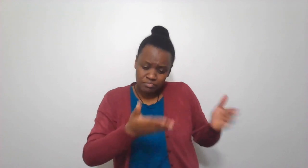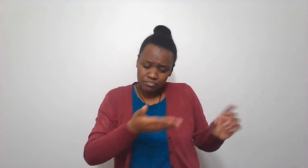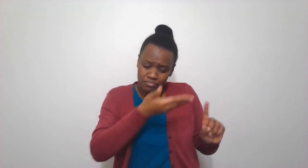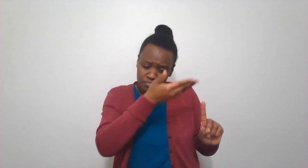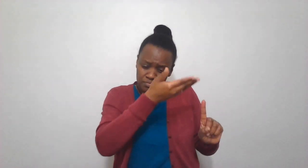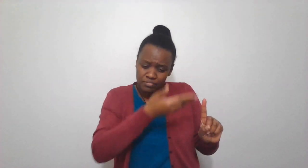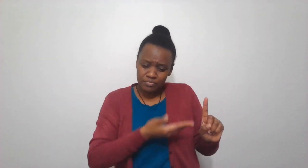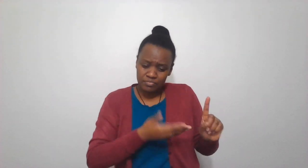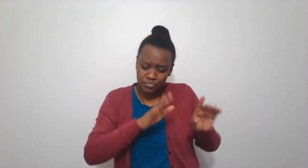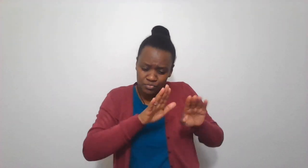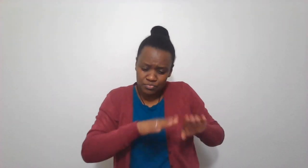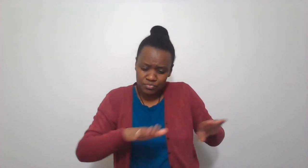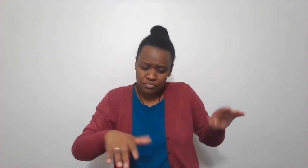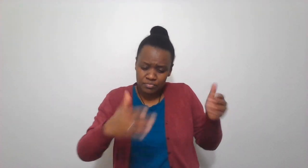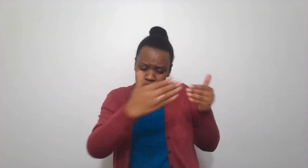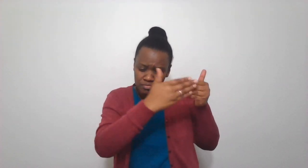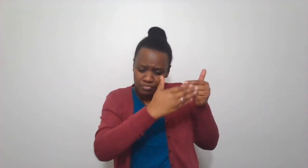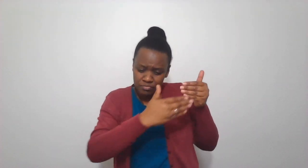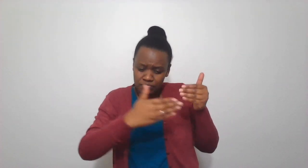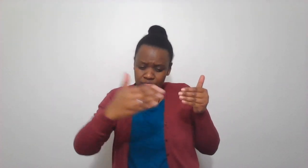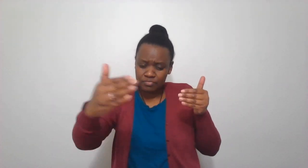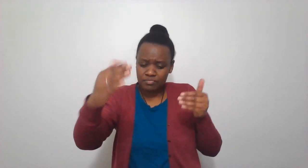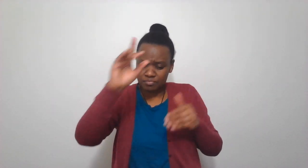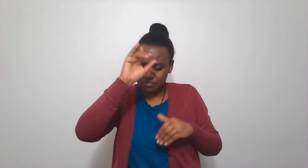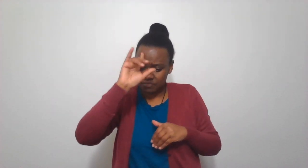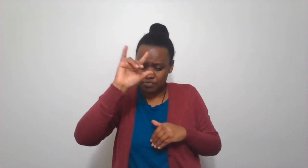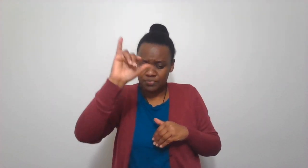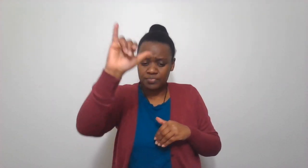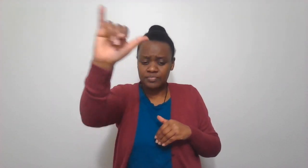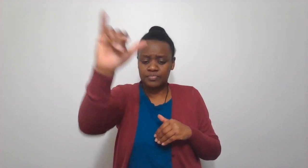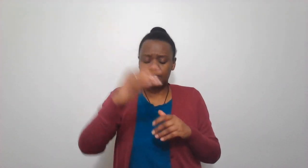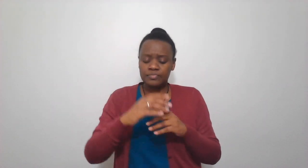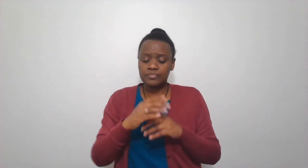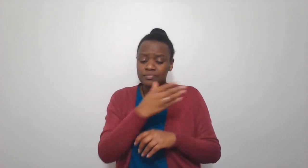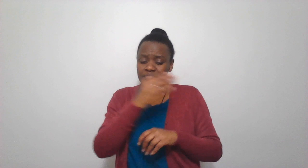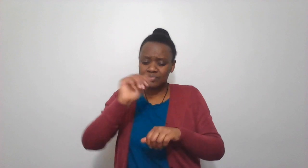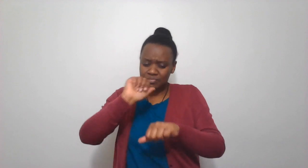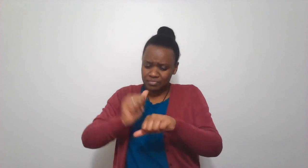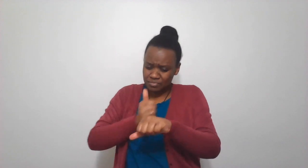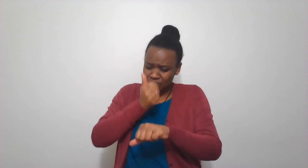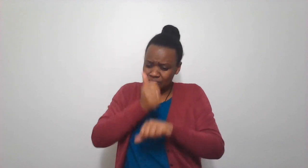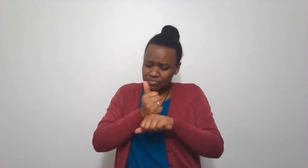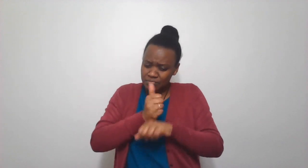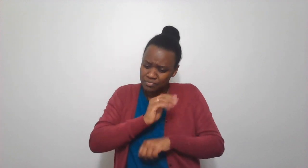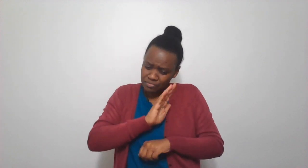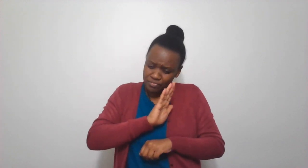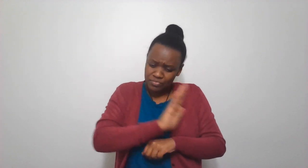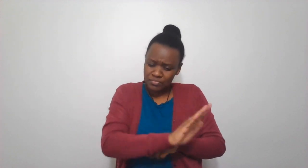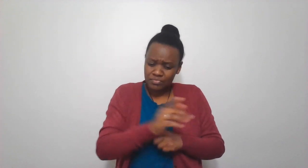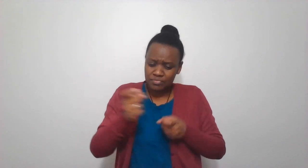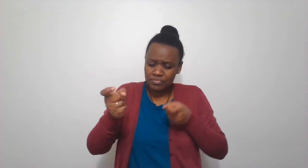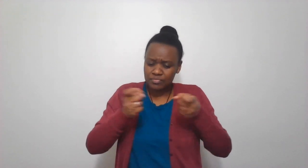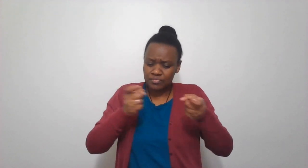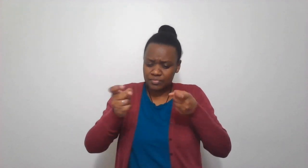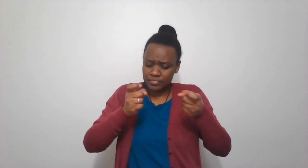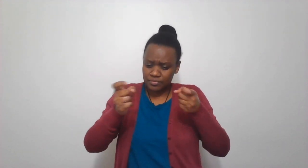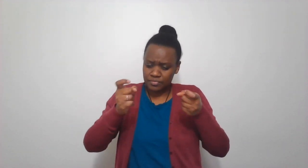Forever will I confirm your posterity, and establish your throne for all generations.